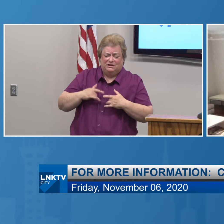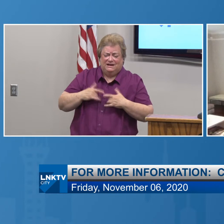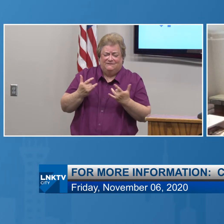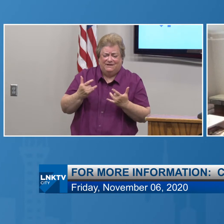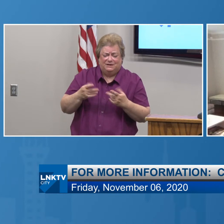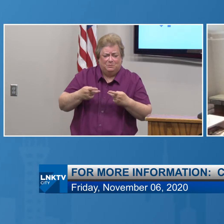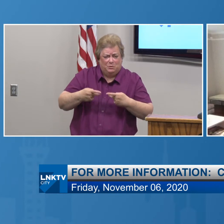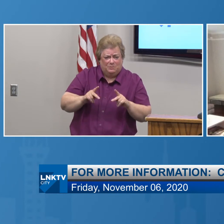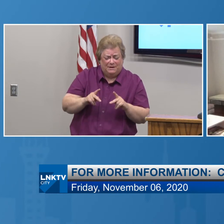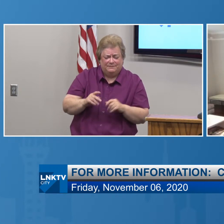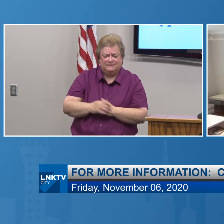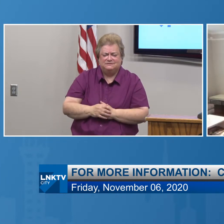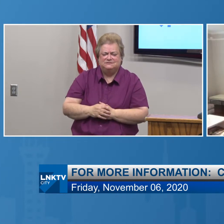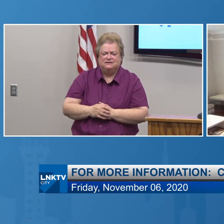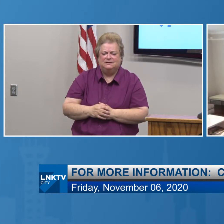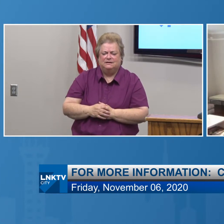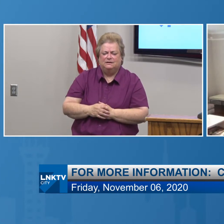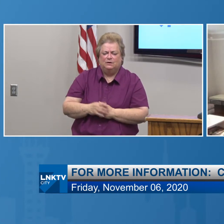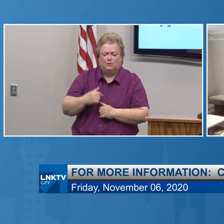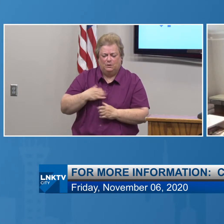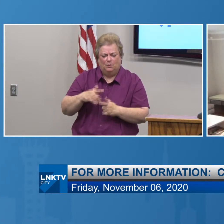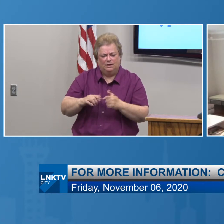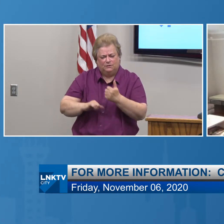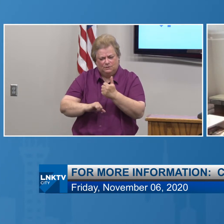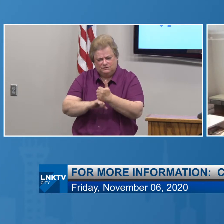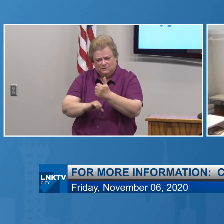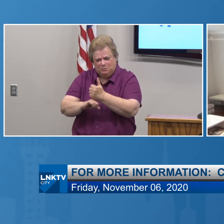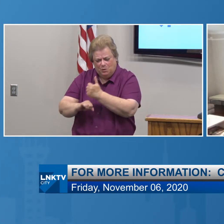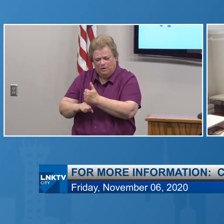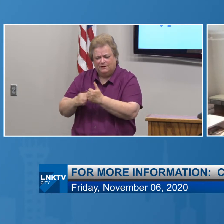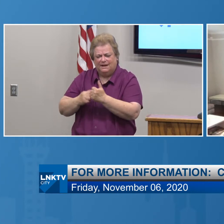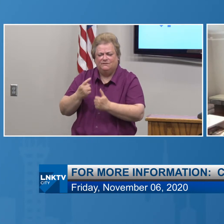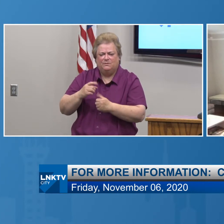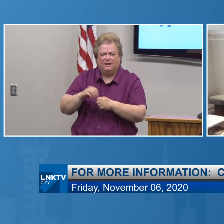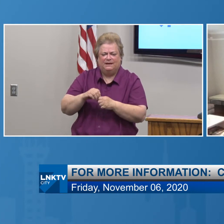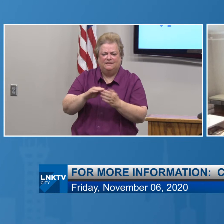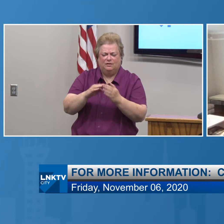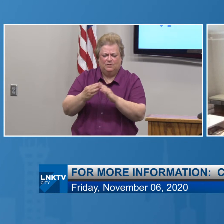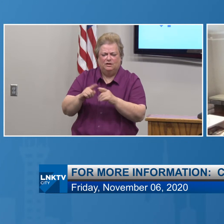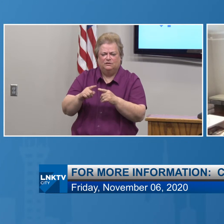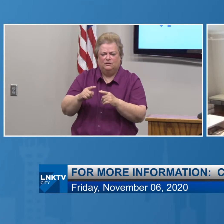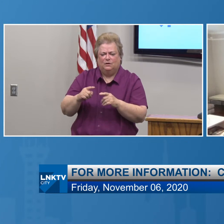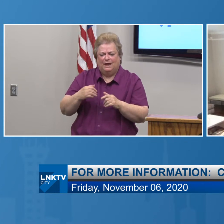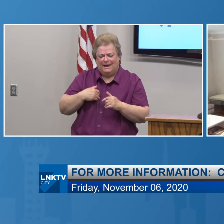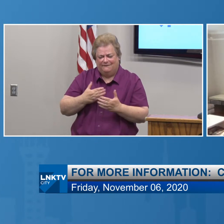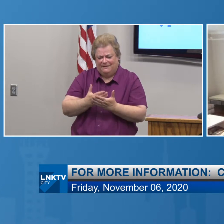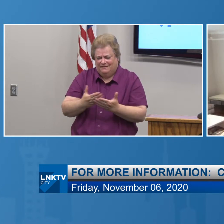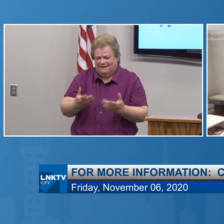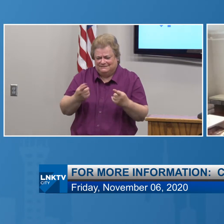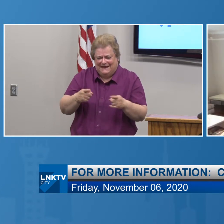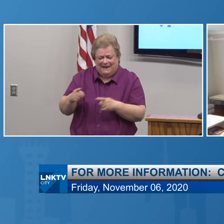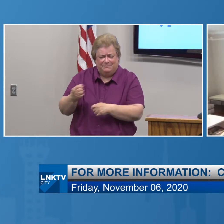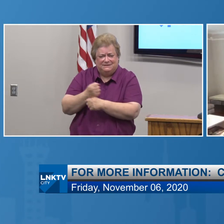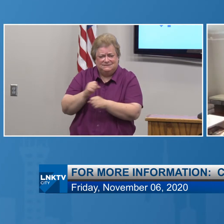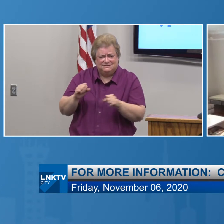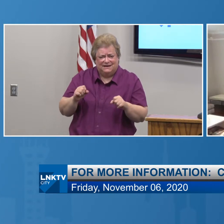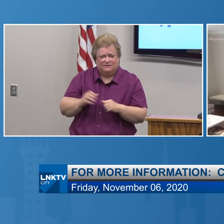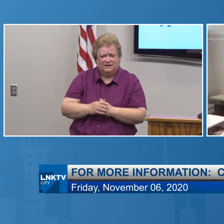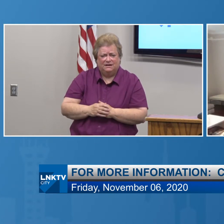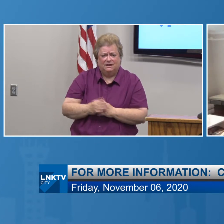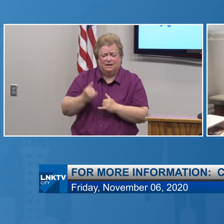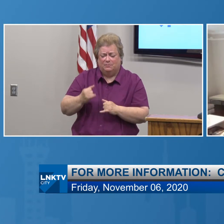We'll continue to support everyone in our community to try to have things happen as safely as possible. And now that we are in the